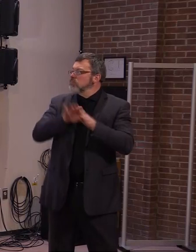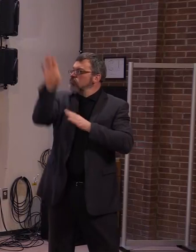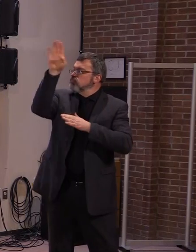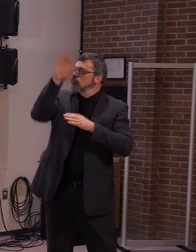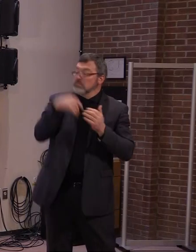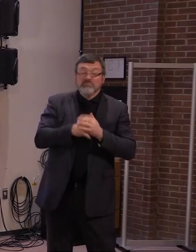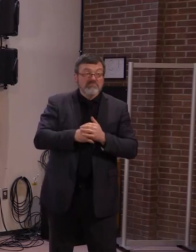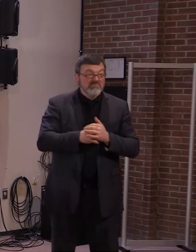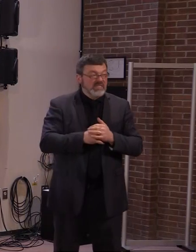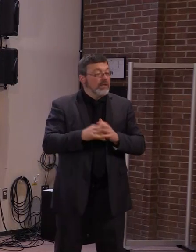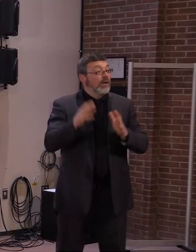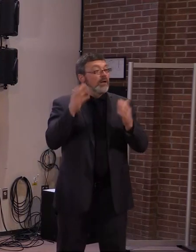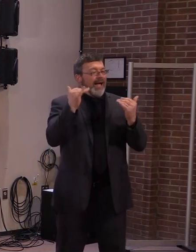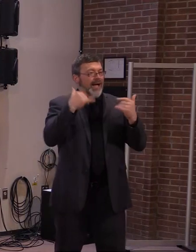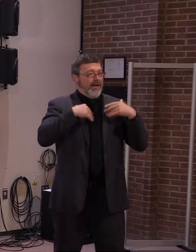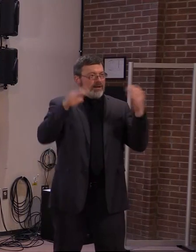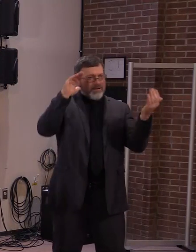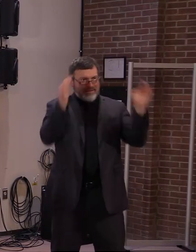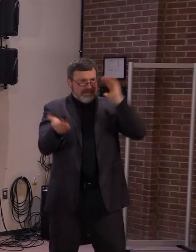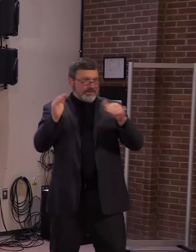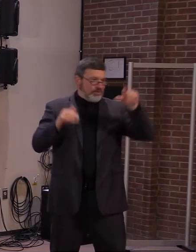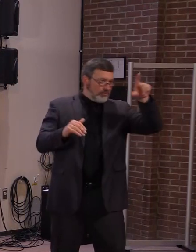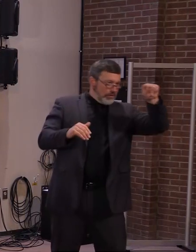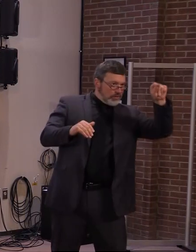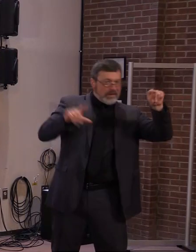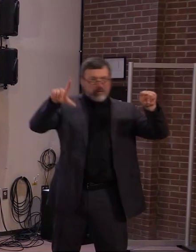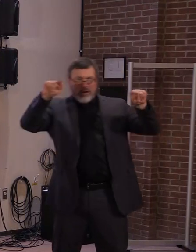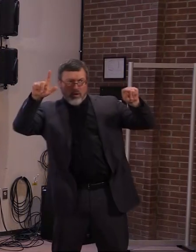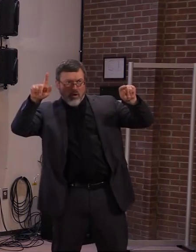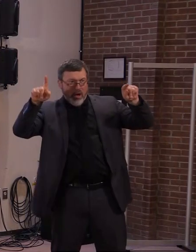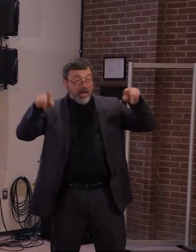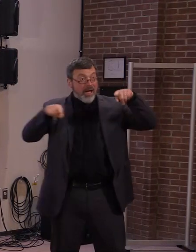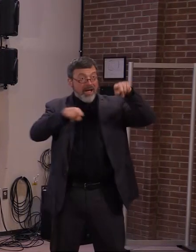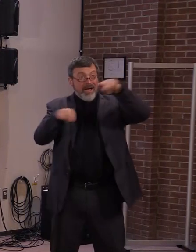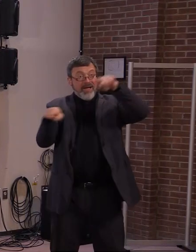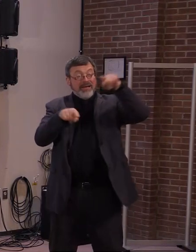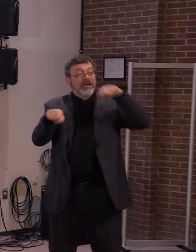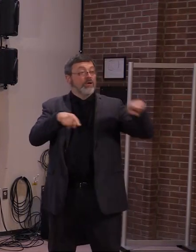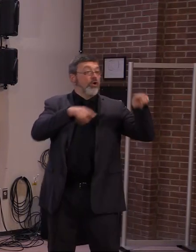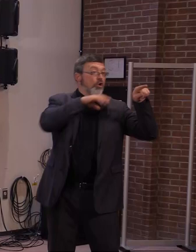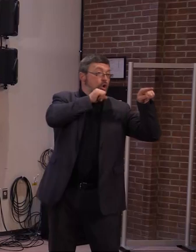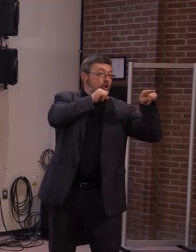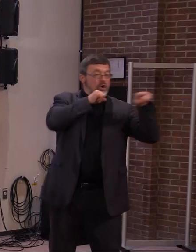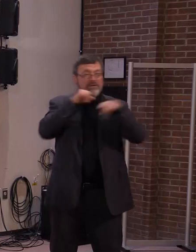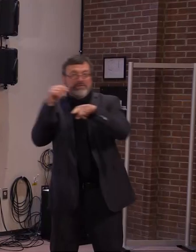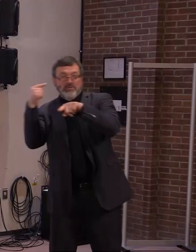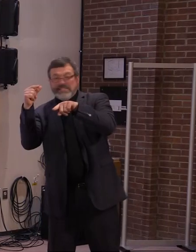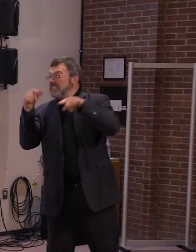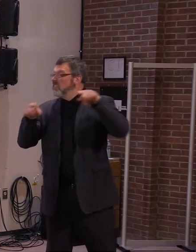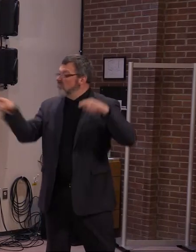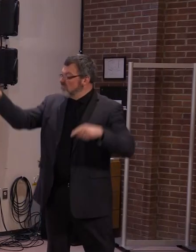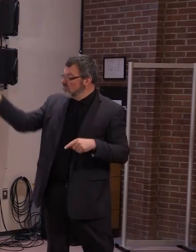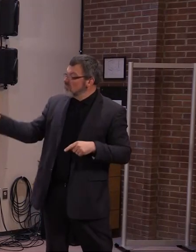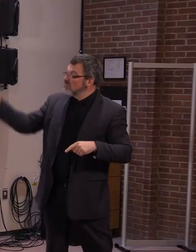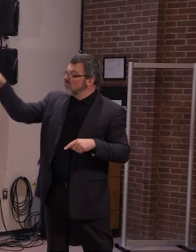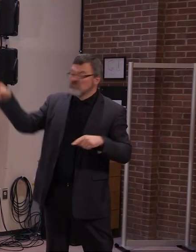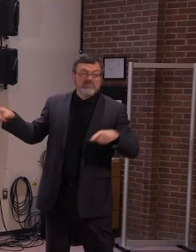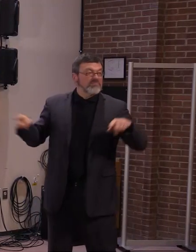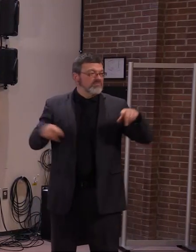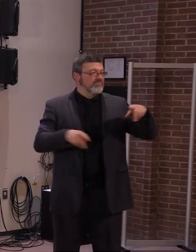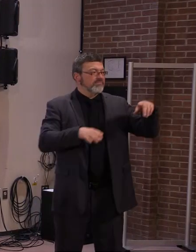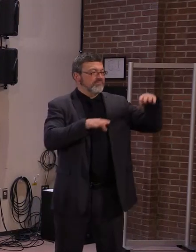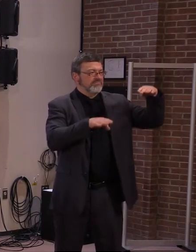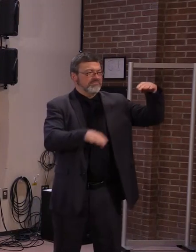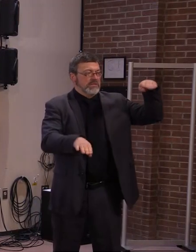this fall and this holiday season to last holiday season, and the patterns were very similar up until this Thanksgiving